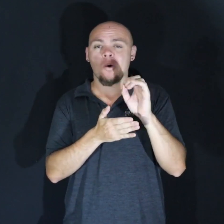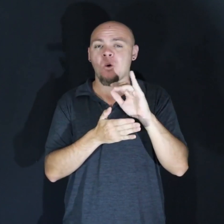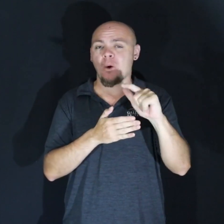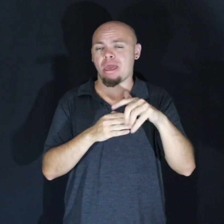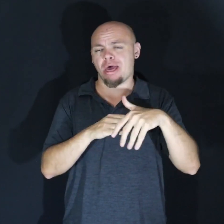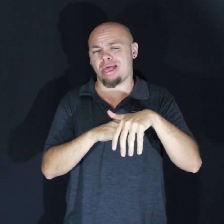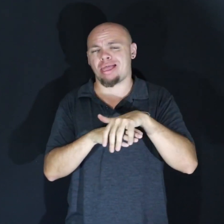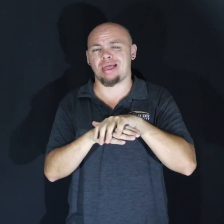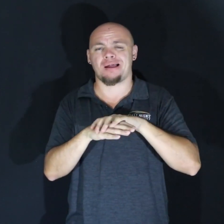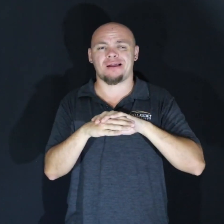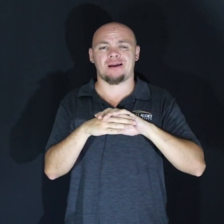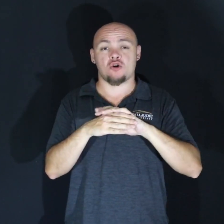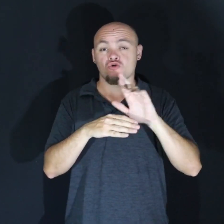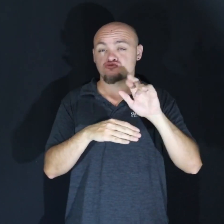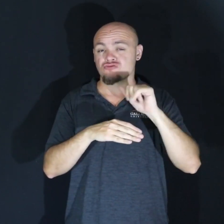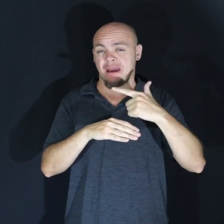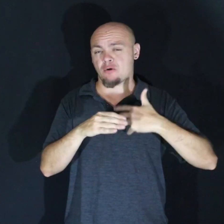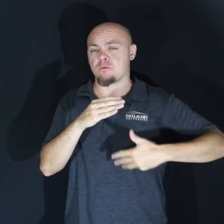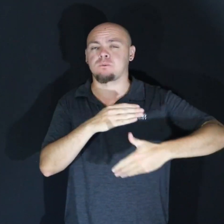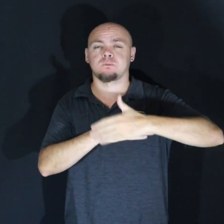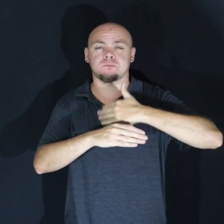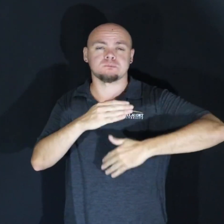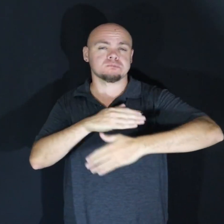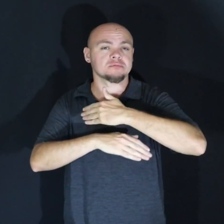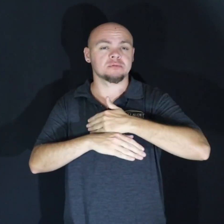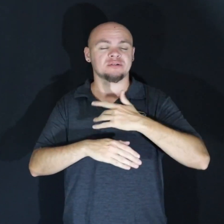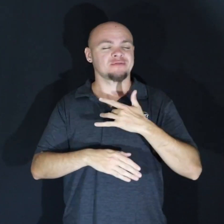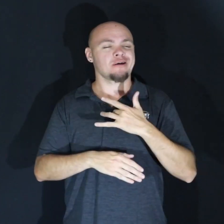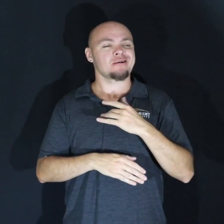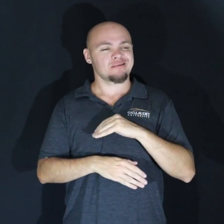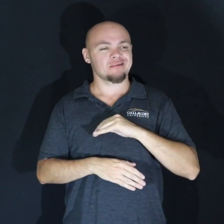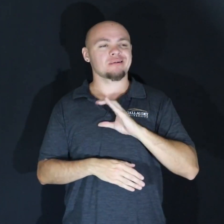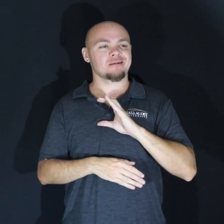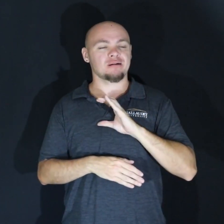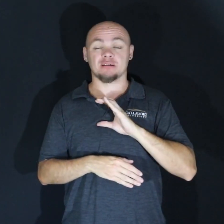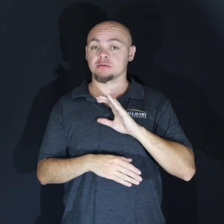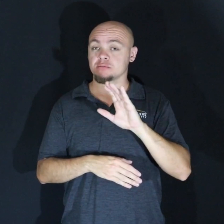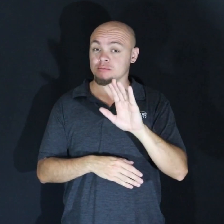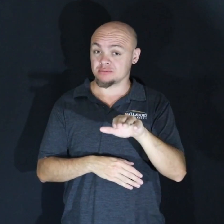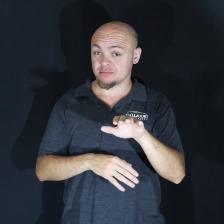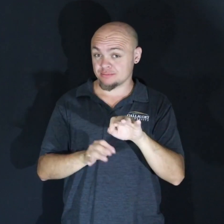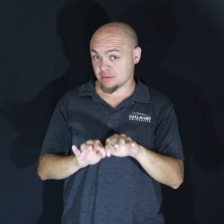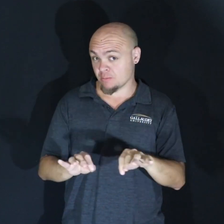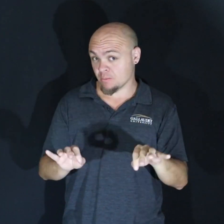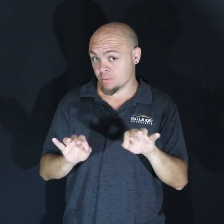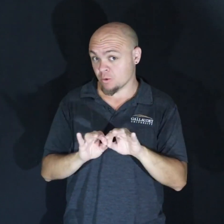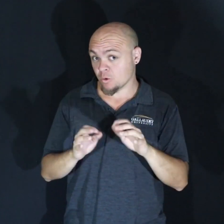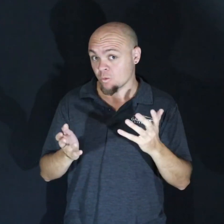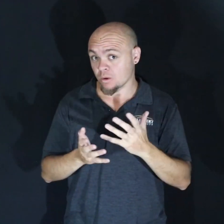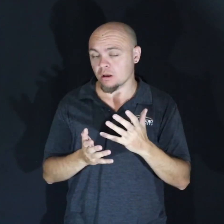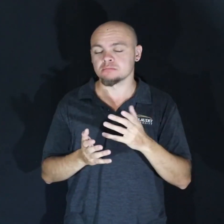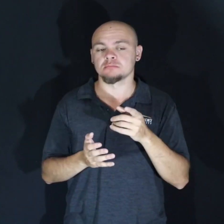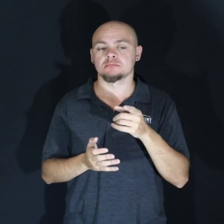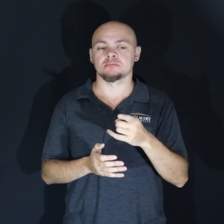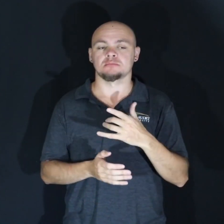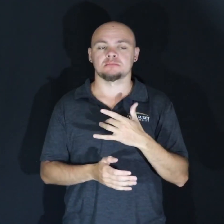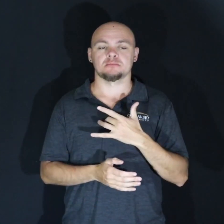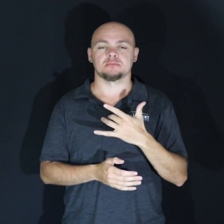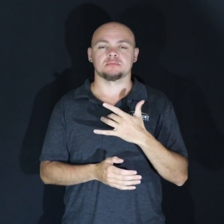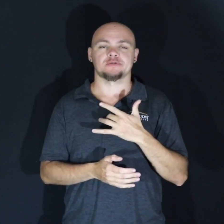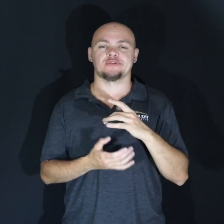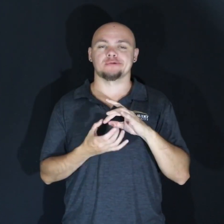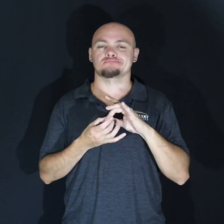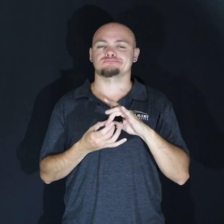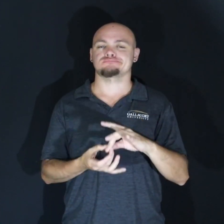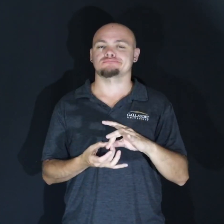rag, they have a huge sense of achievement. But more importantly, they have an amazing feeling